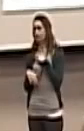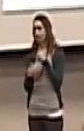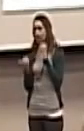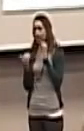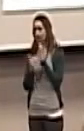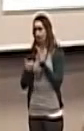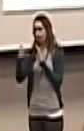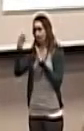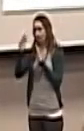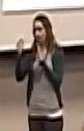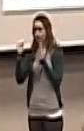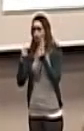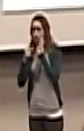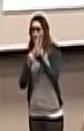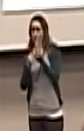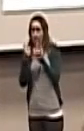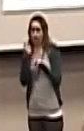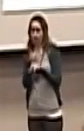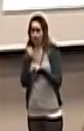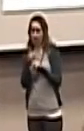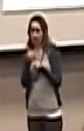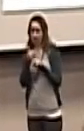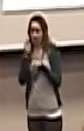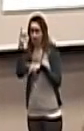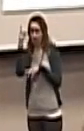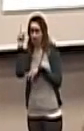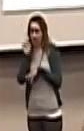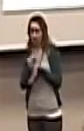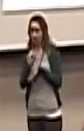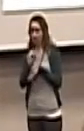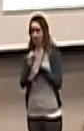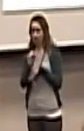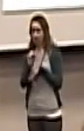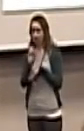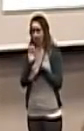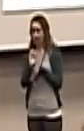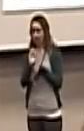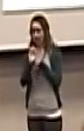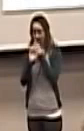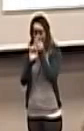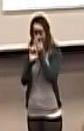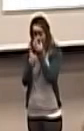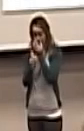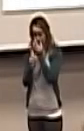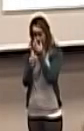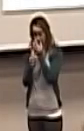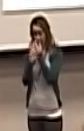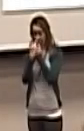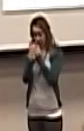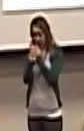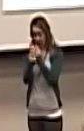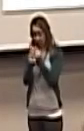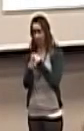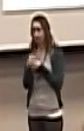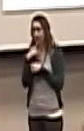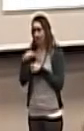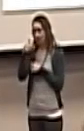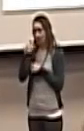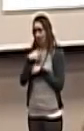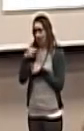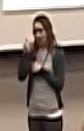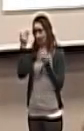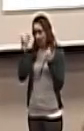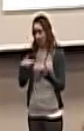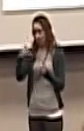human history. And he will come, and he says in Exodus chapter 3, verse 6, I am the God of your father, when he speaks